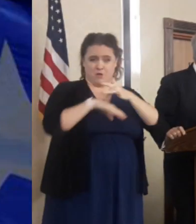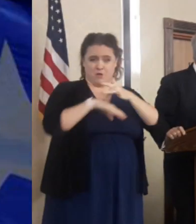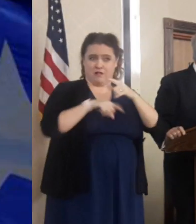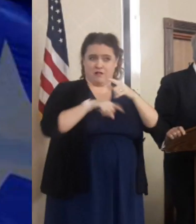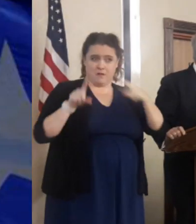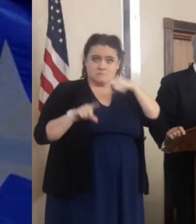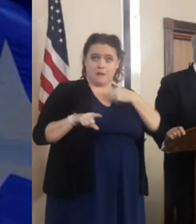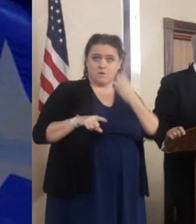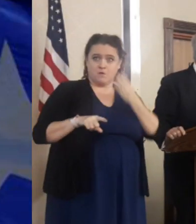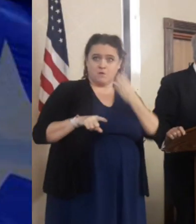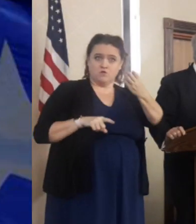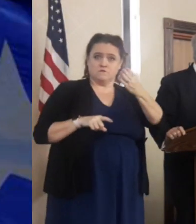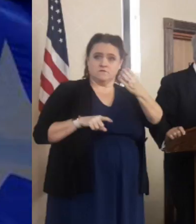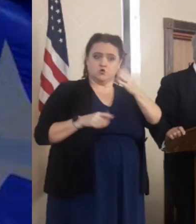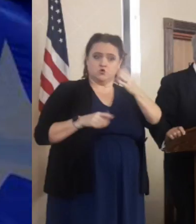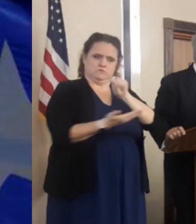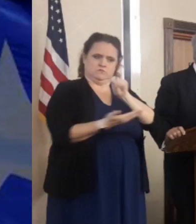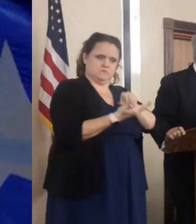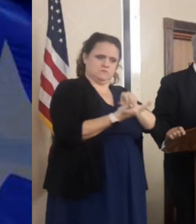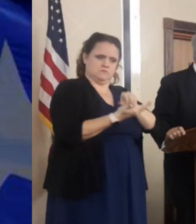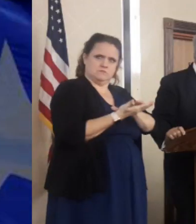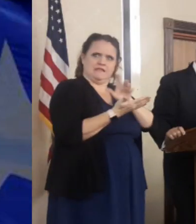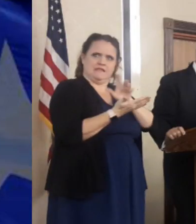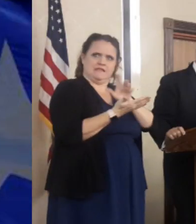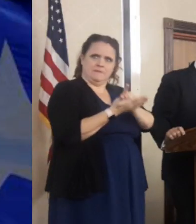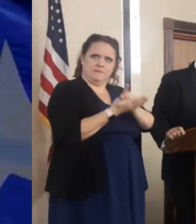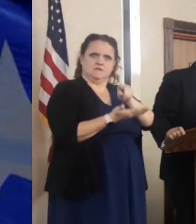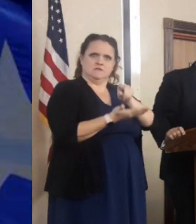to the minutes, the record?